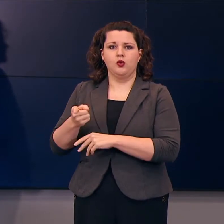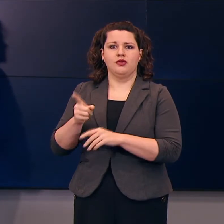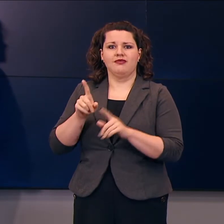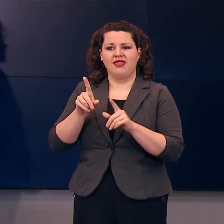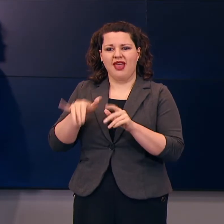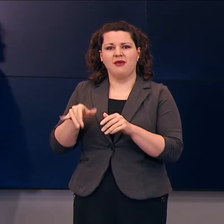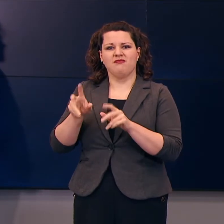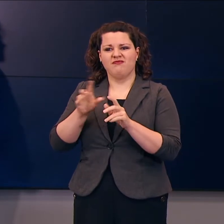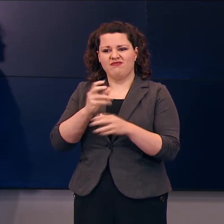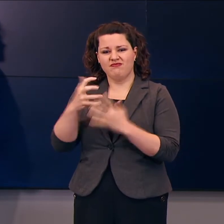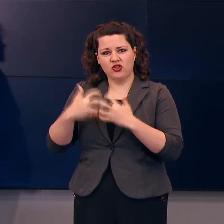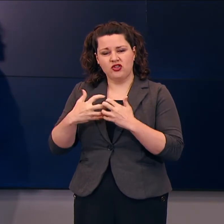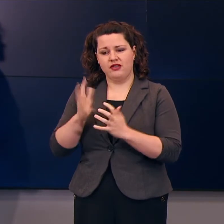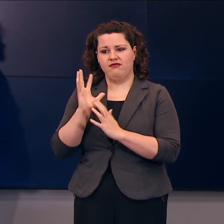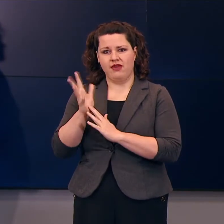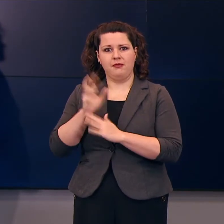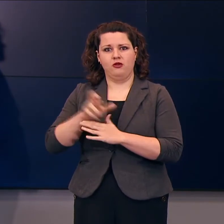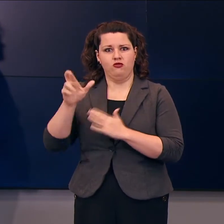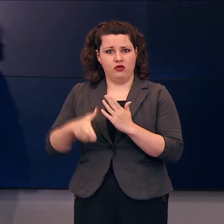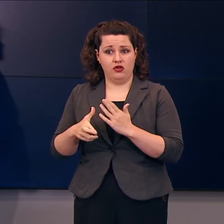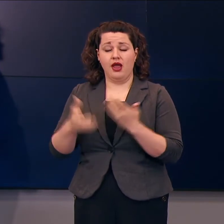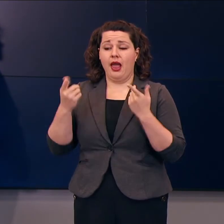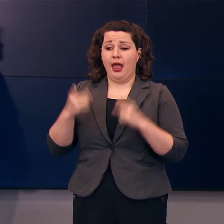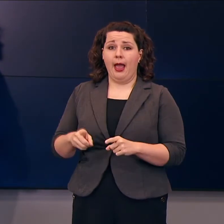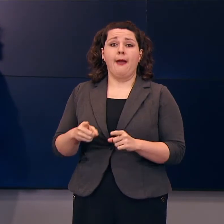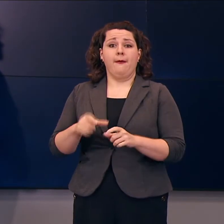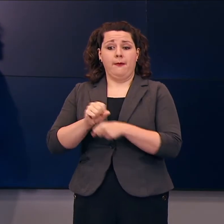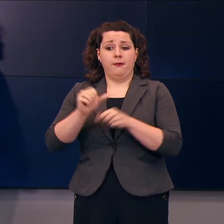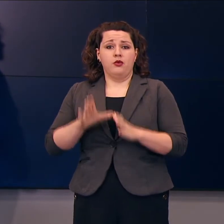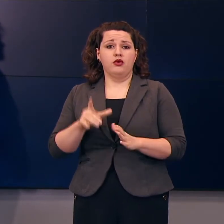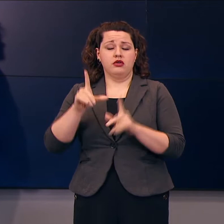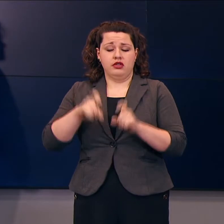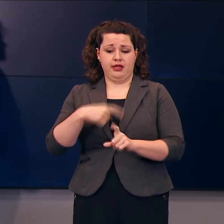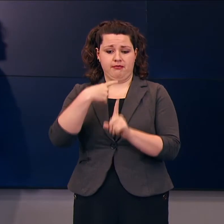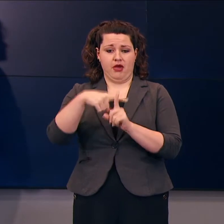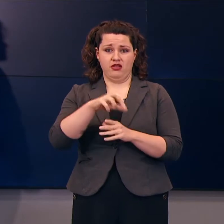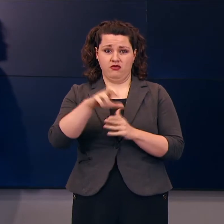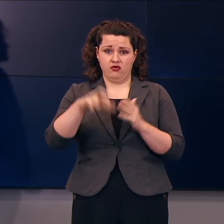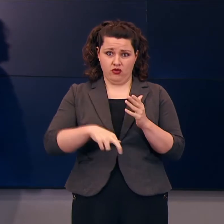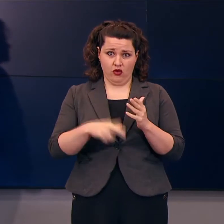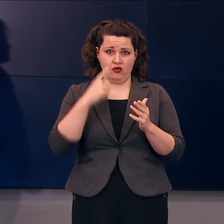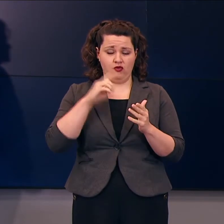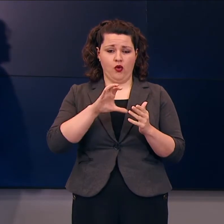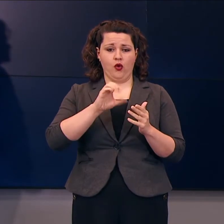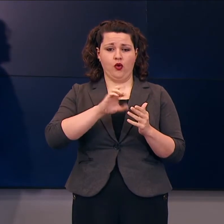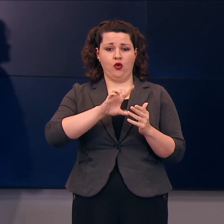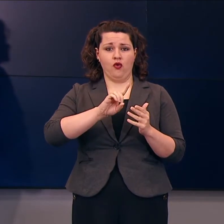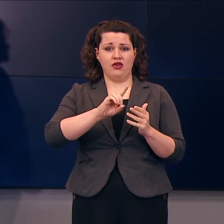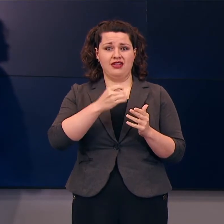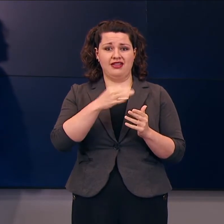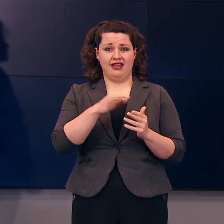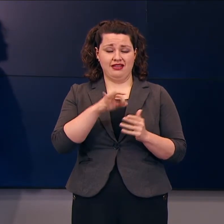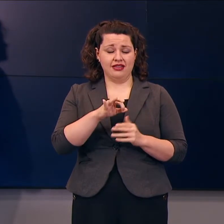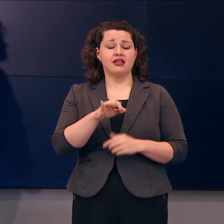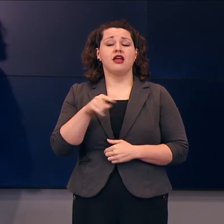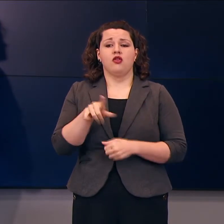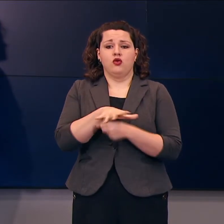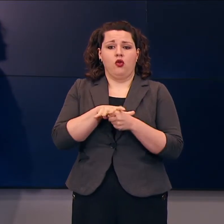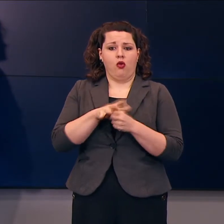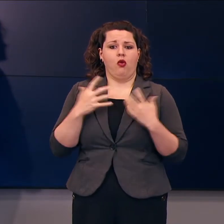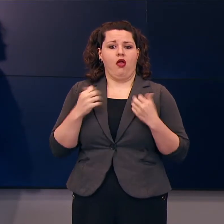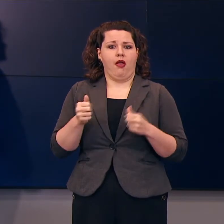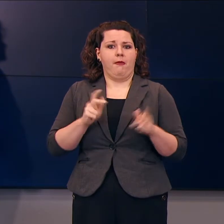residents. When an essential worker tests positive for COVID-19, local public health officials are able to conduct